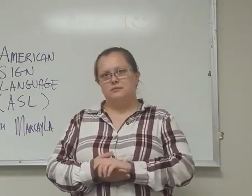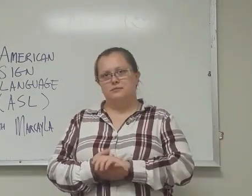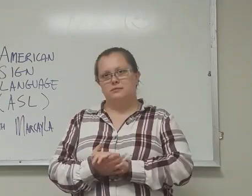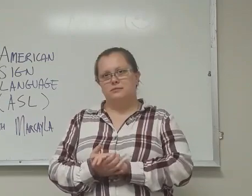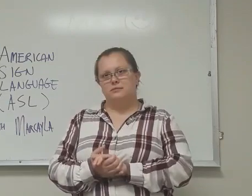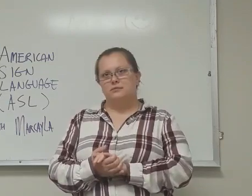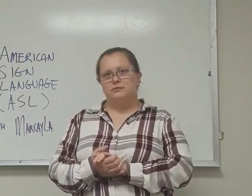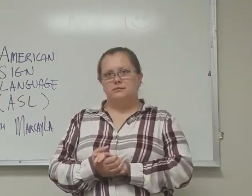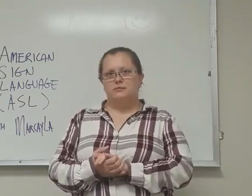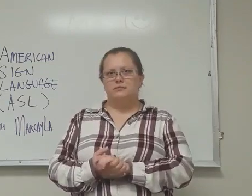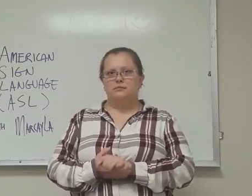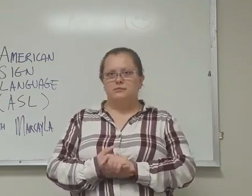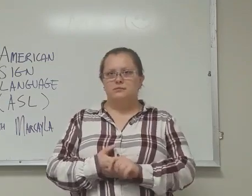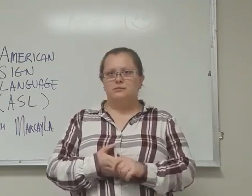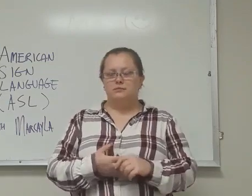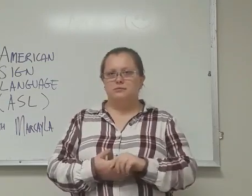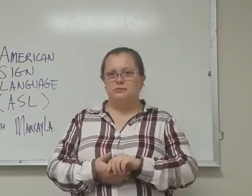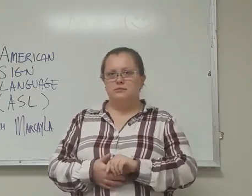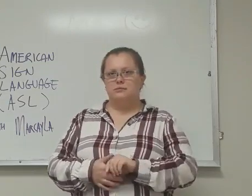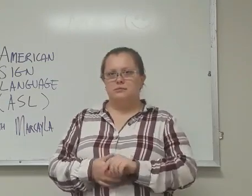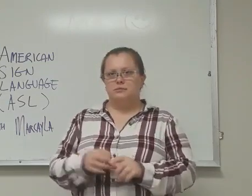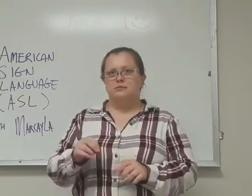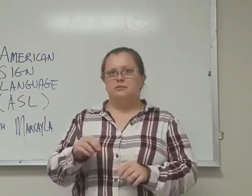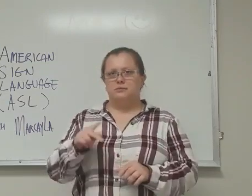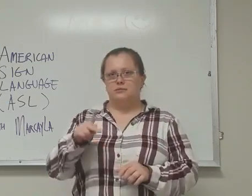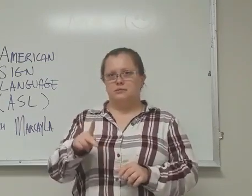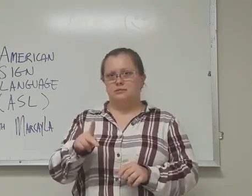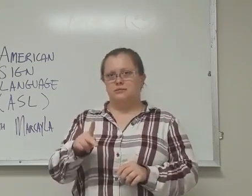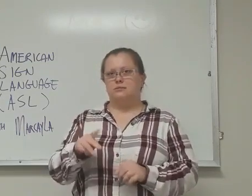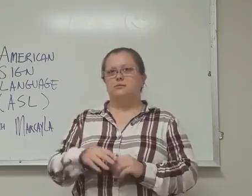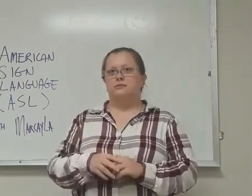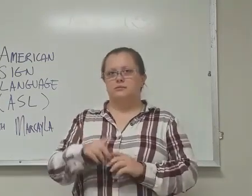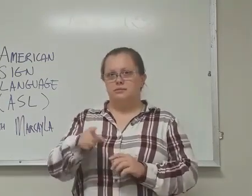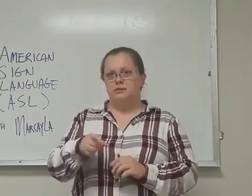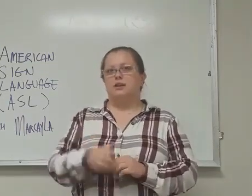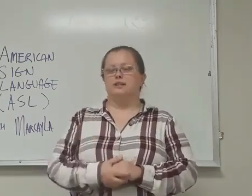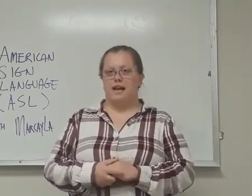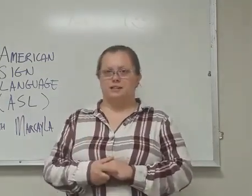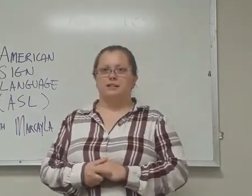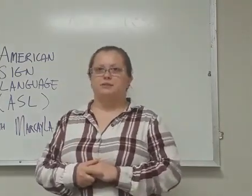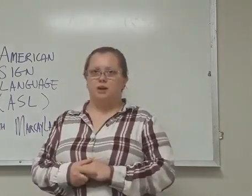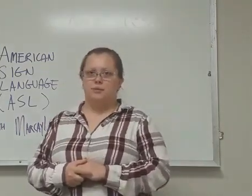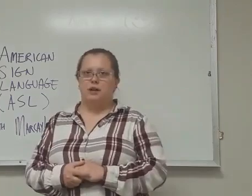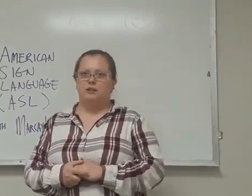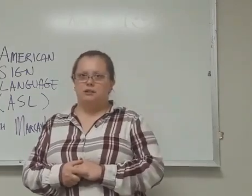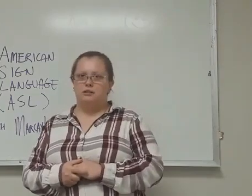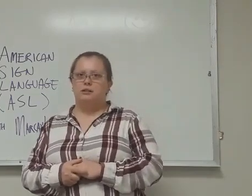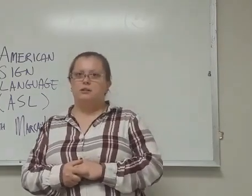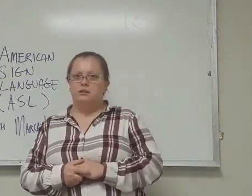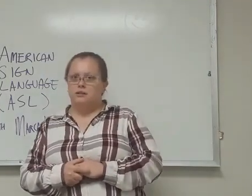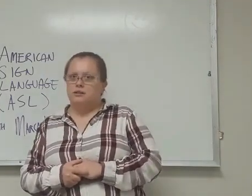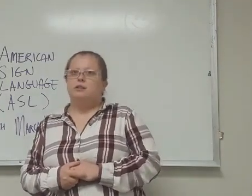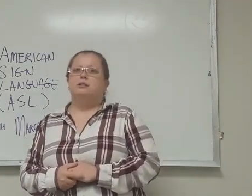least the gesture of you, the O, the K, then you. Exactly. Okay. And your face tells it